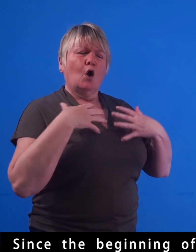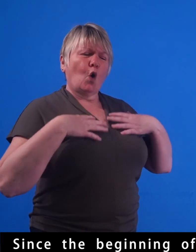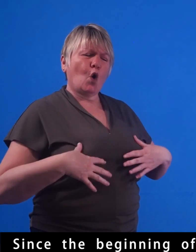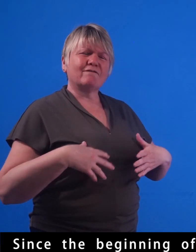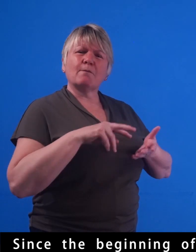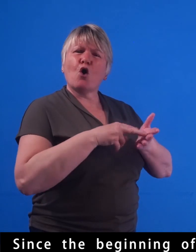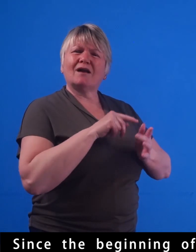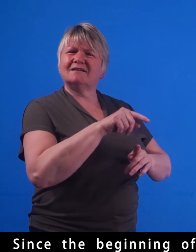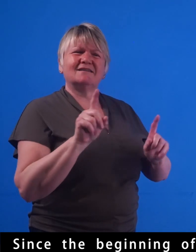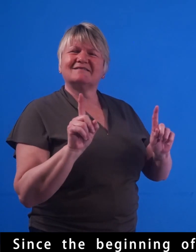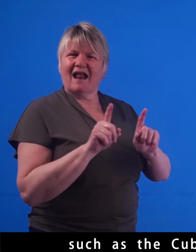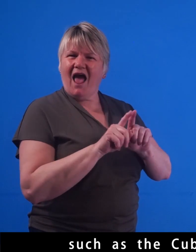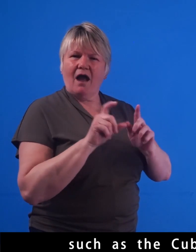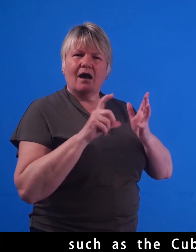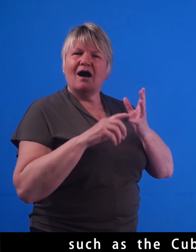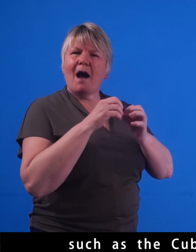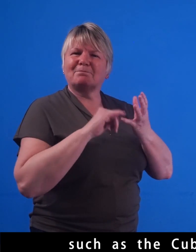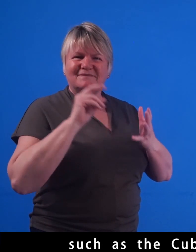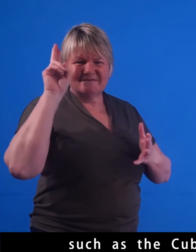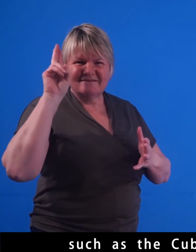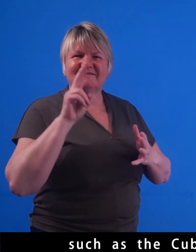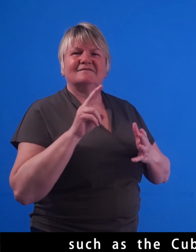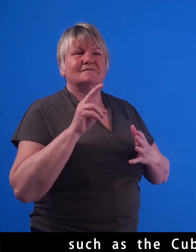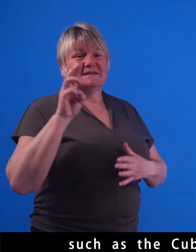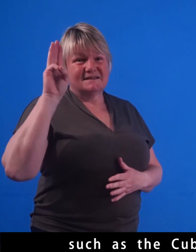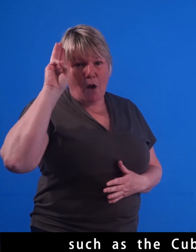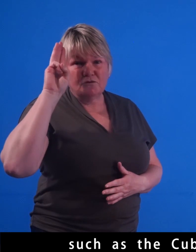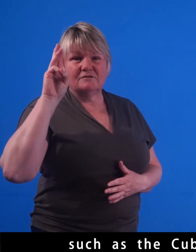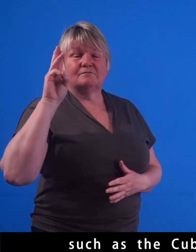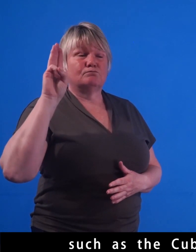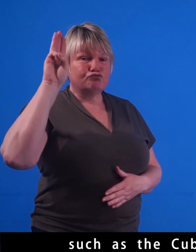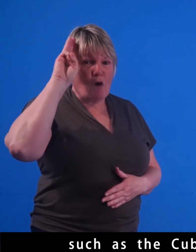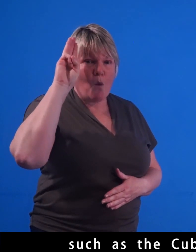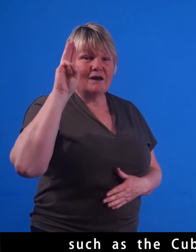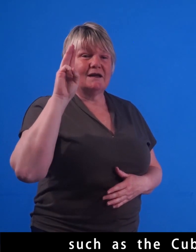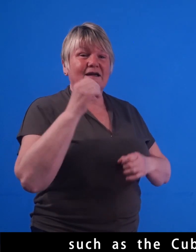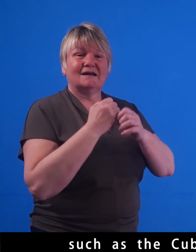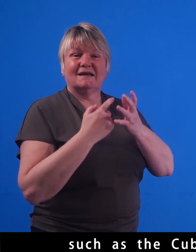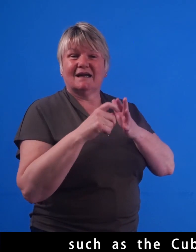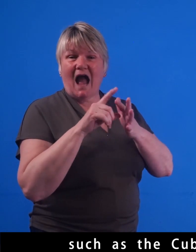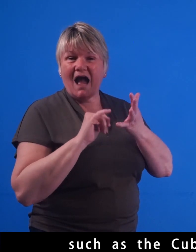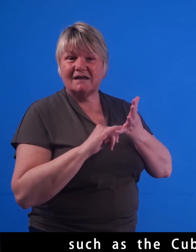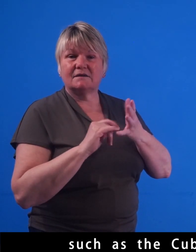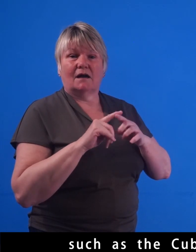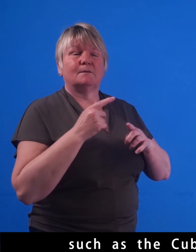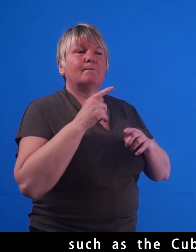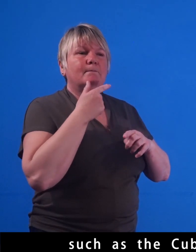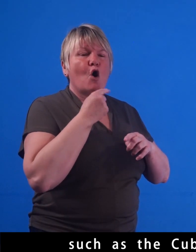organisations, such as the Cubs, Scouts, Brownies, Guides, and the Boys and Girls